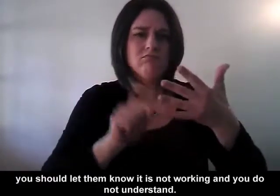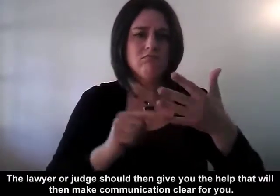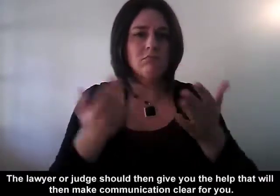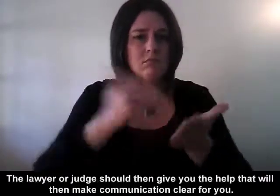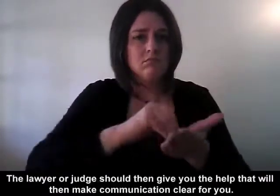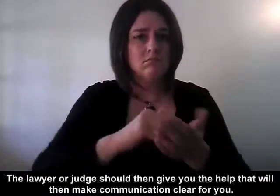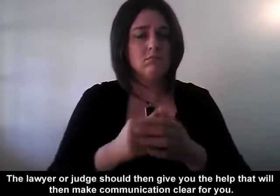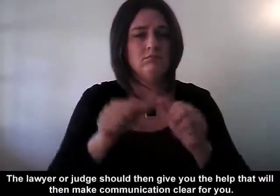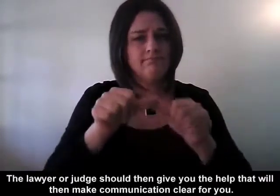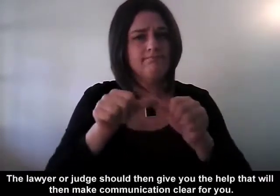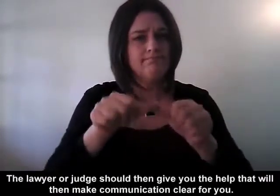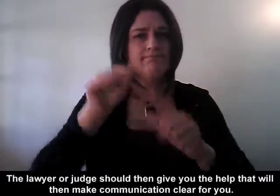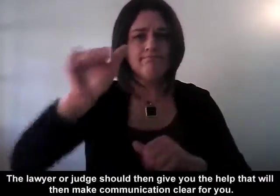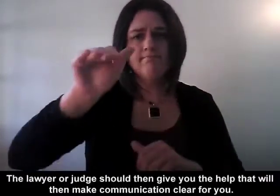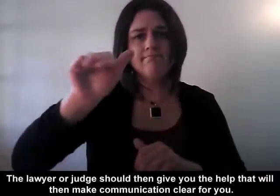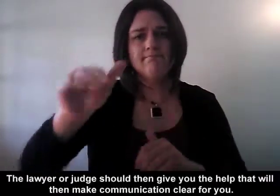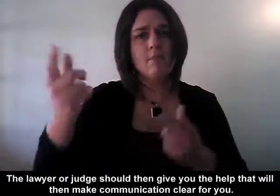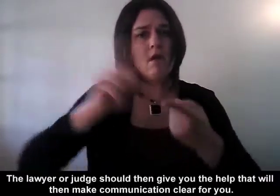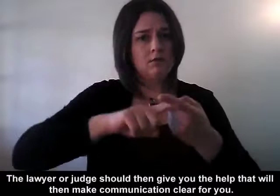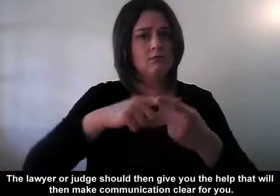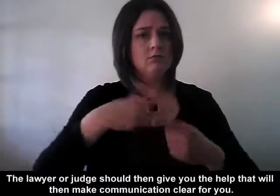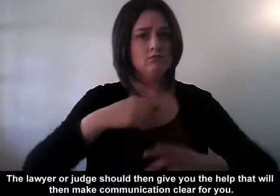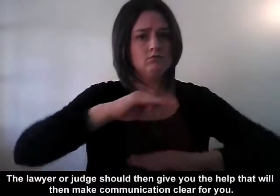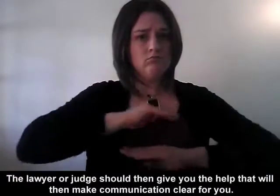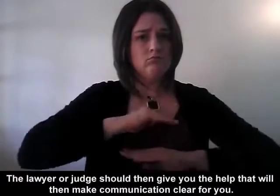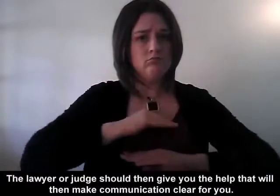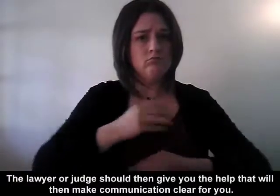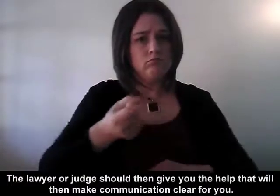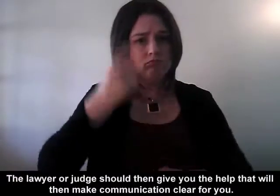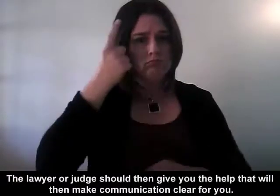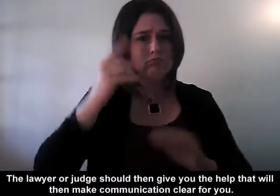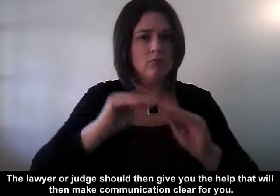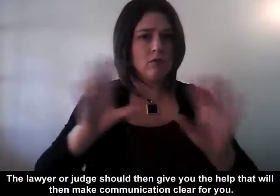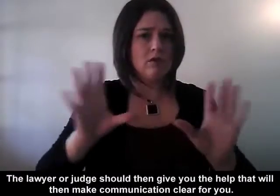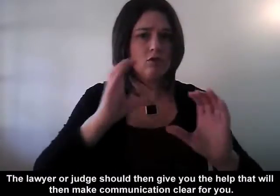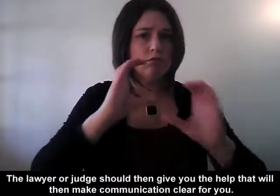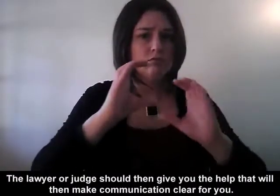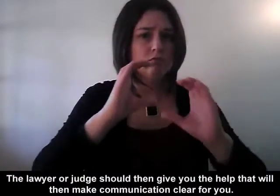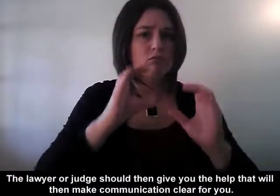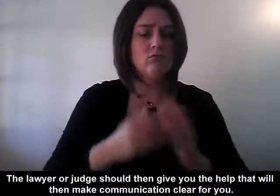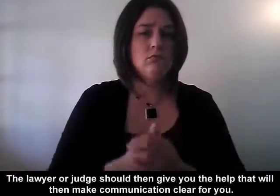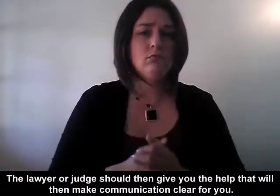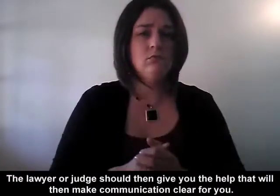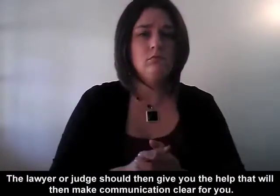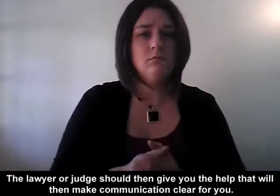The lawyer or judge should then give you the help that will make communication clear for you.